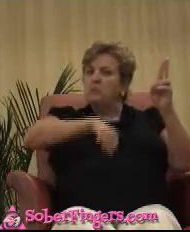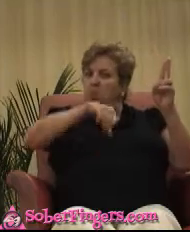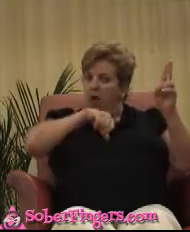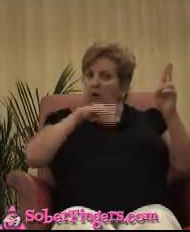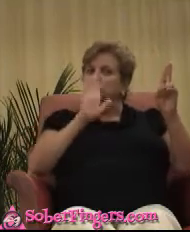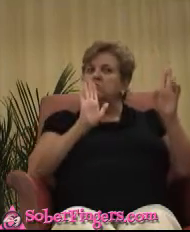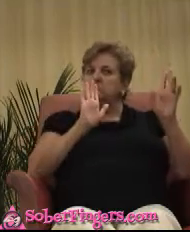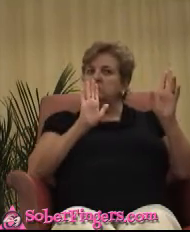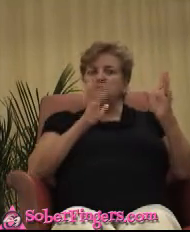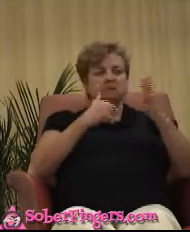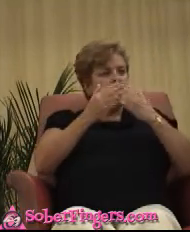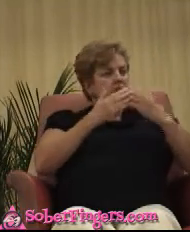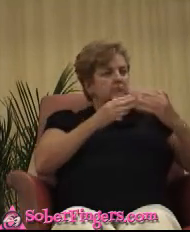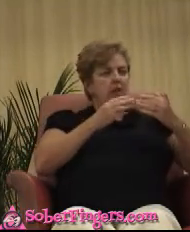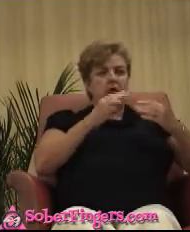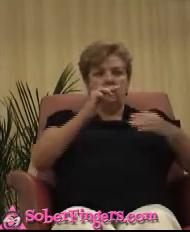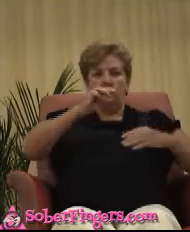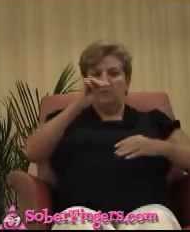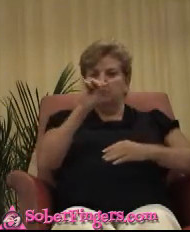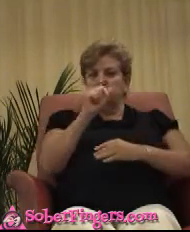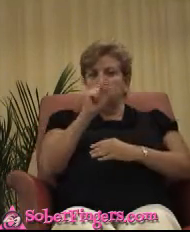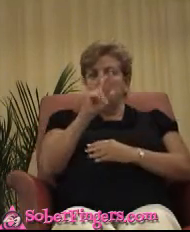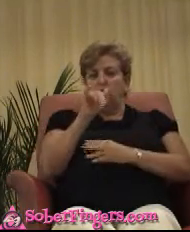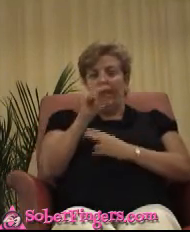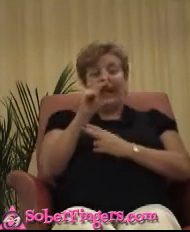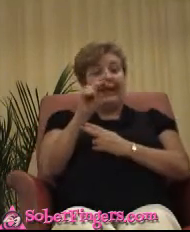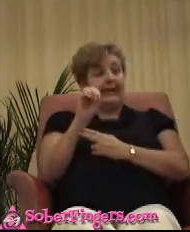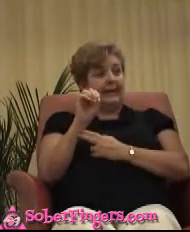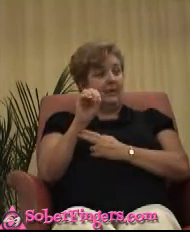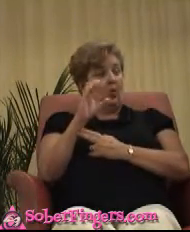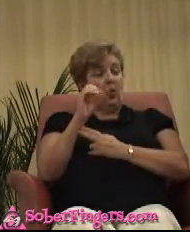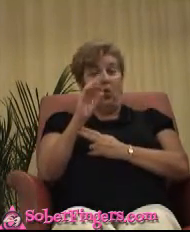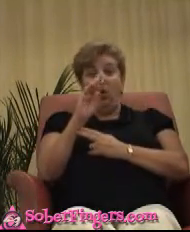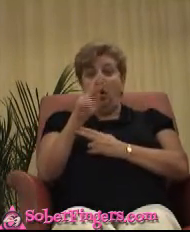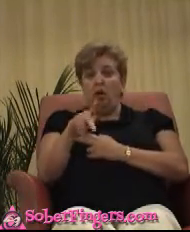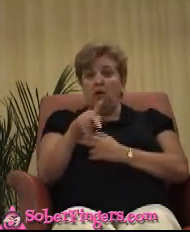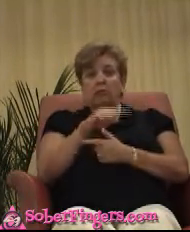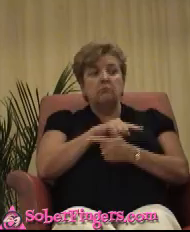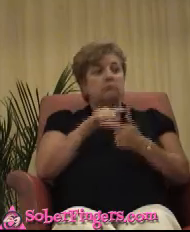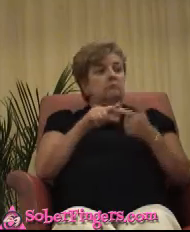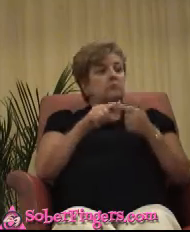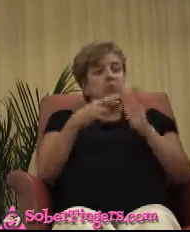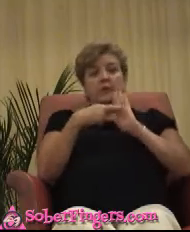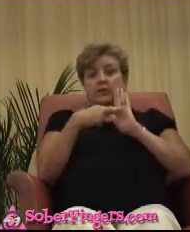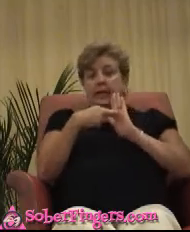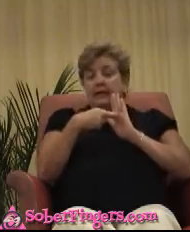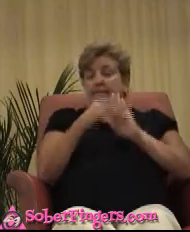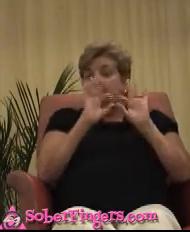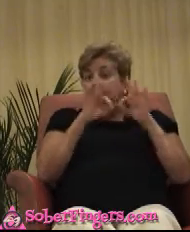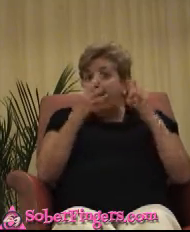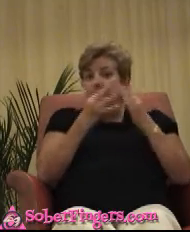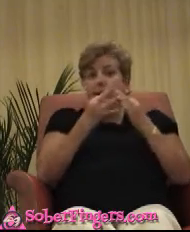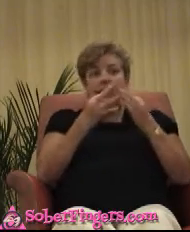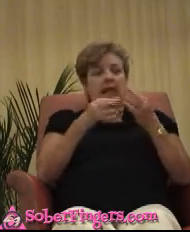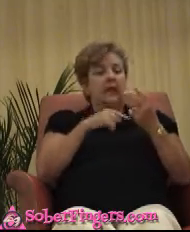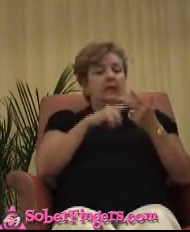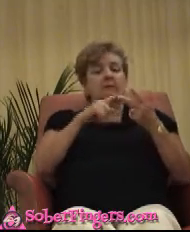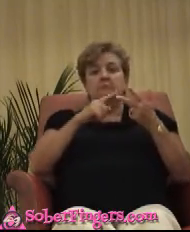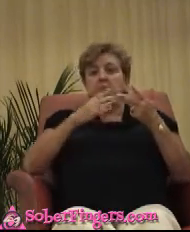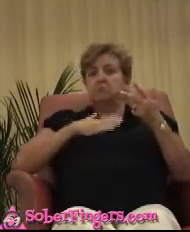on a Marine Corps uniform, representing my family, my heritage, my profession, my whatever it was, I was